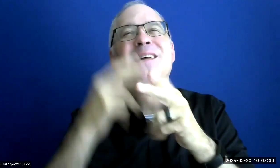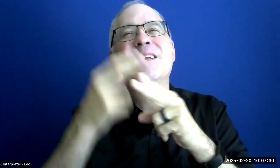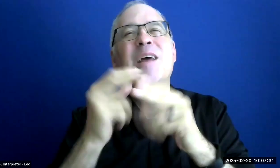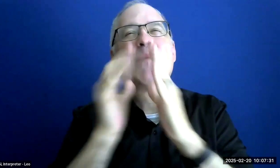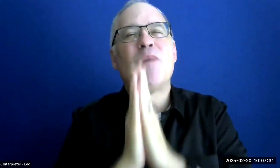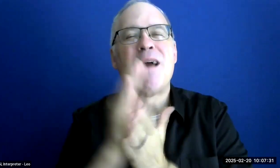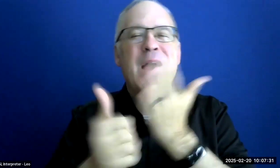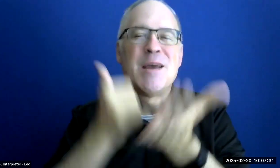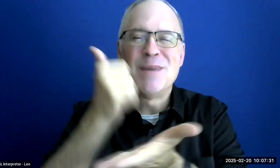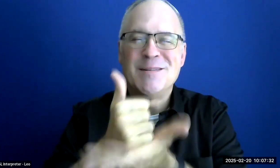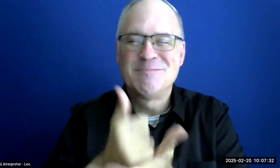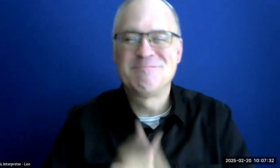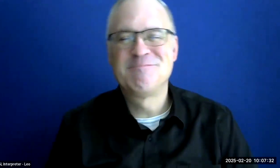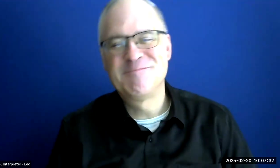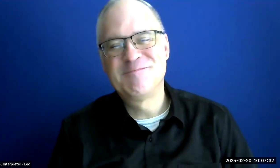Amen.